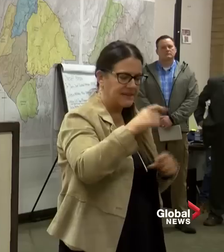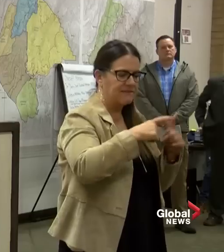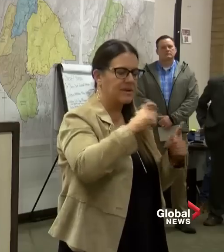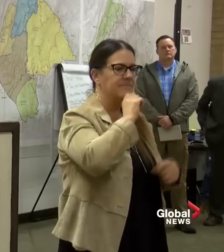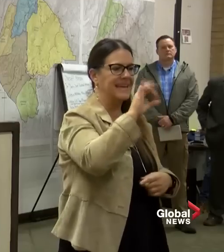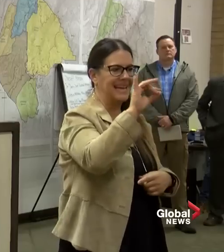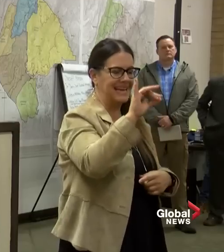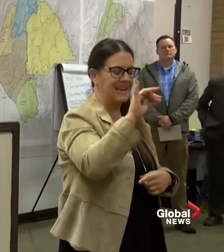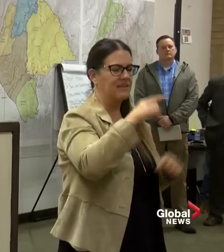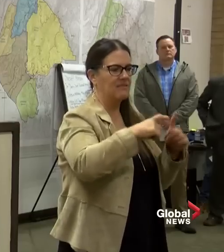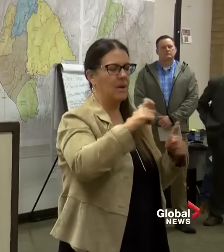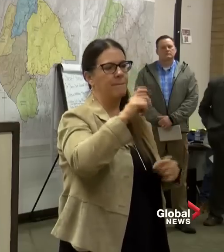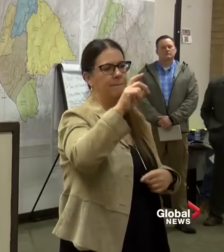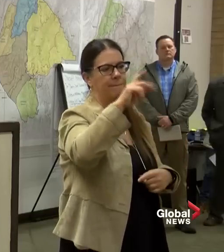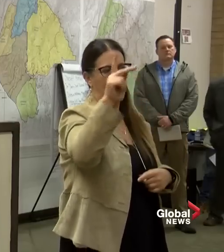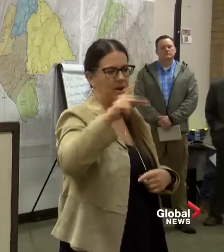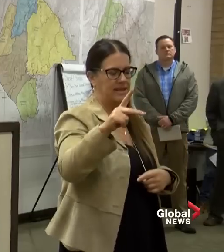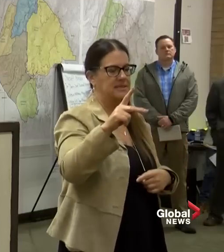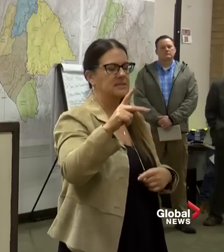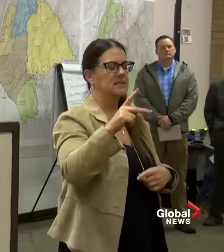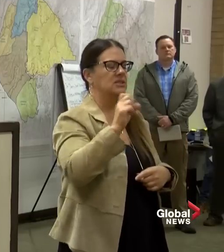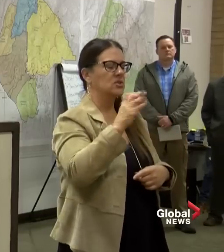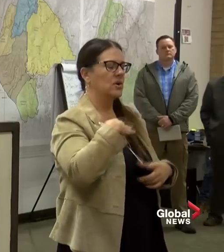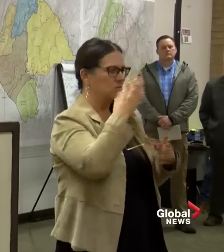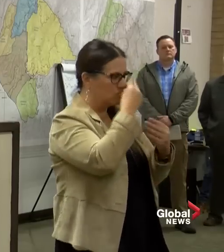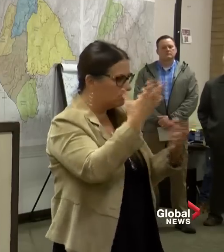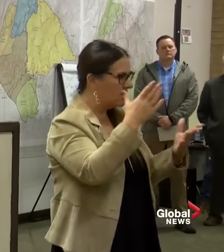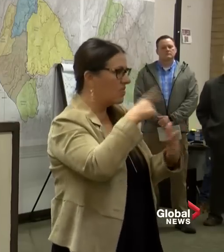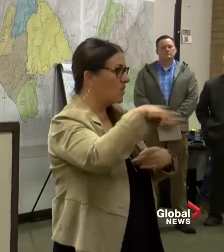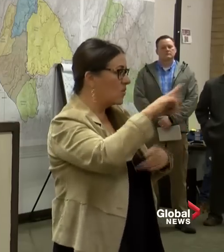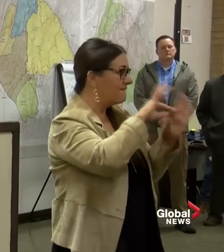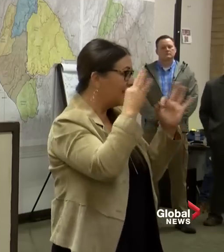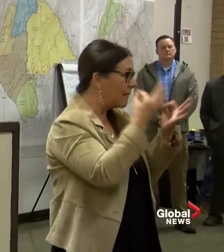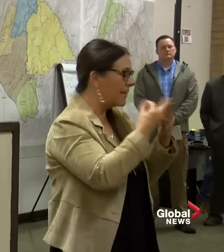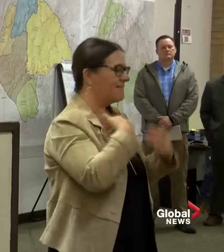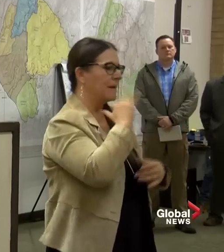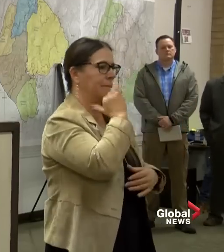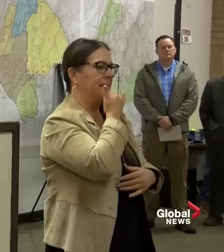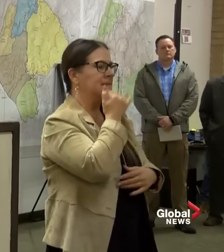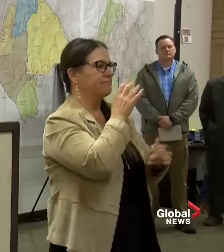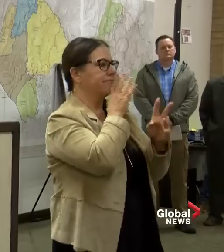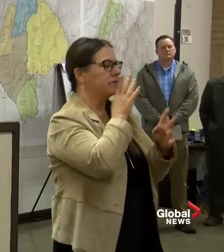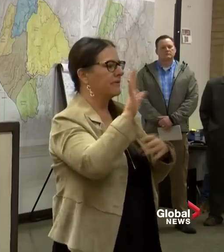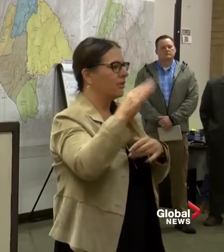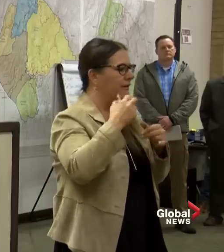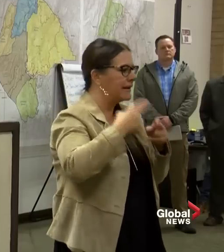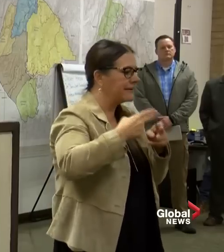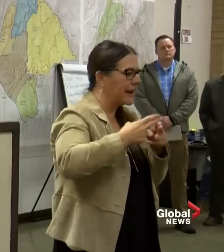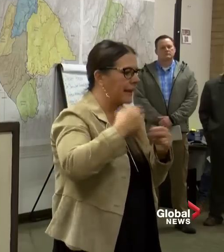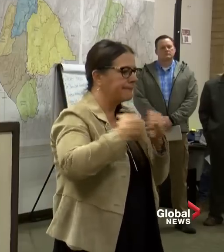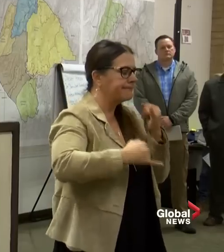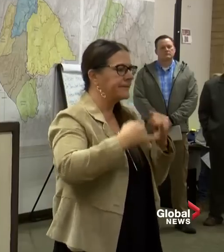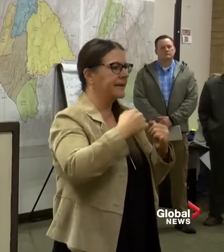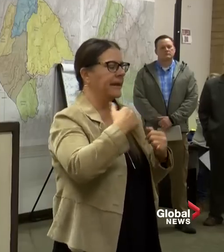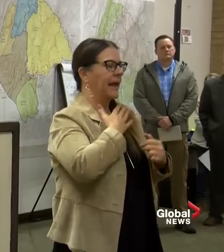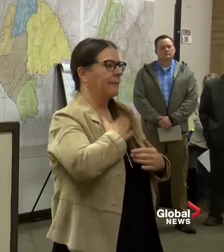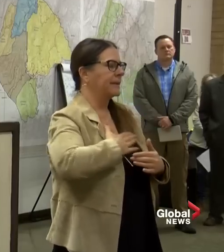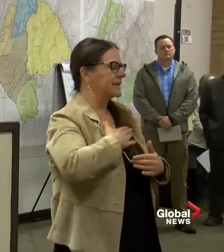And to the friends and family of those individuals, if I mispronounced their name, I apologize. It was certainly no